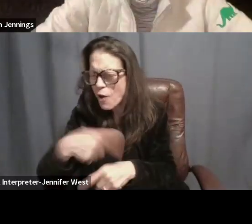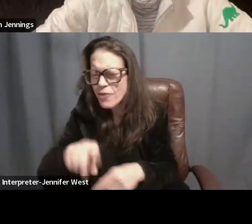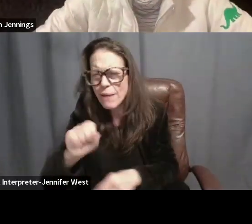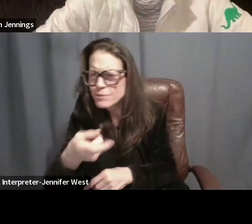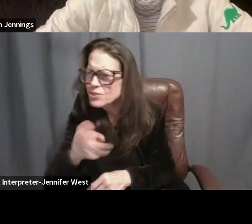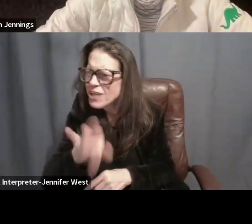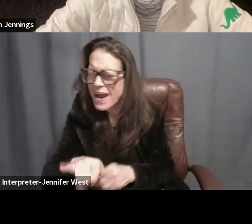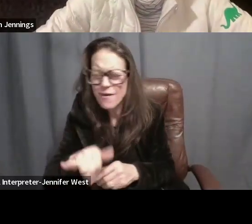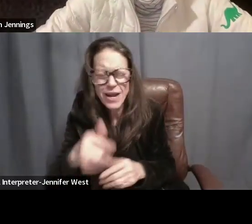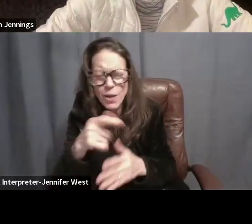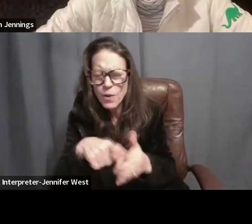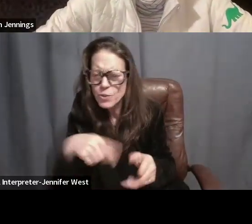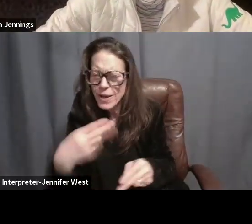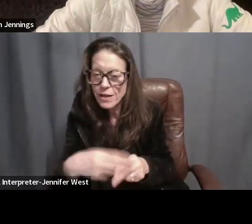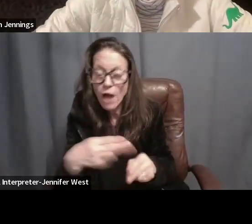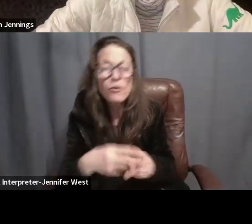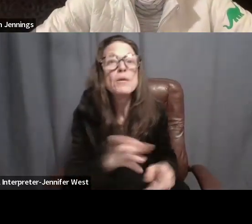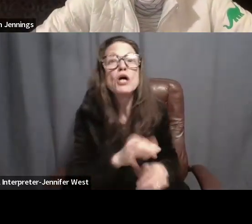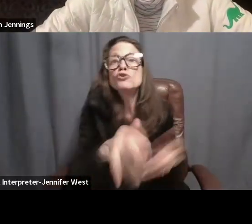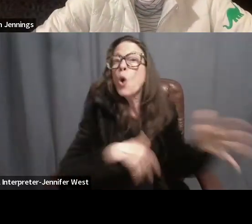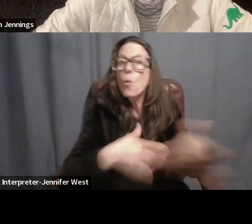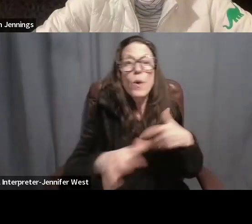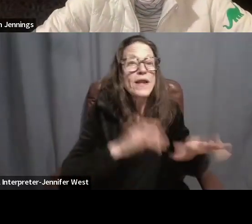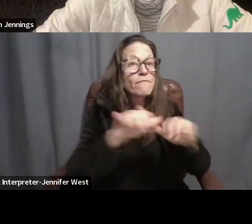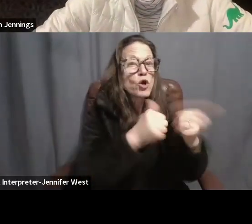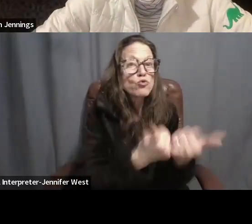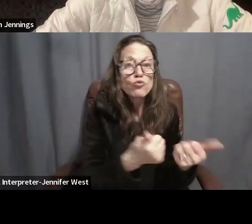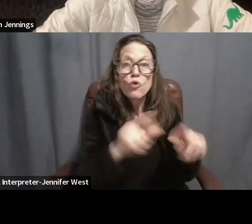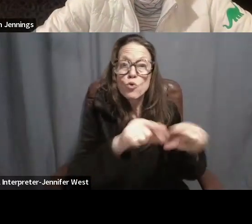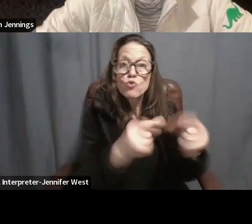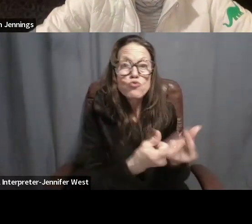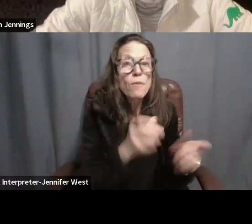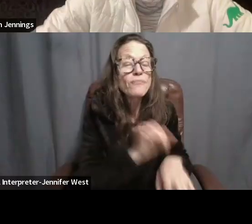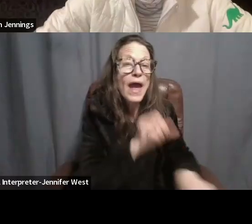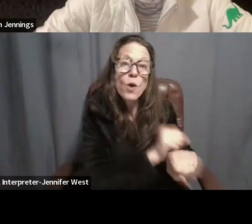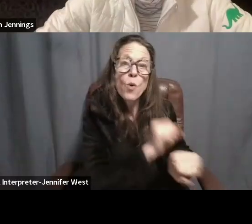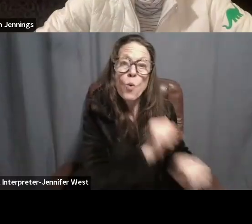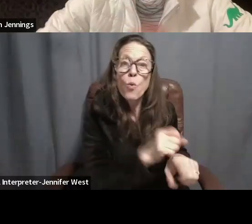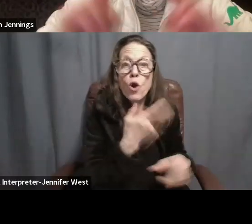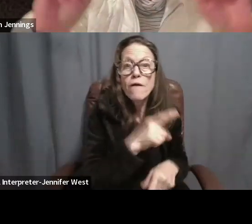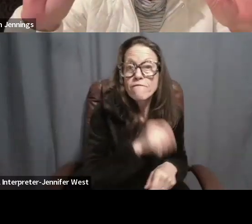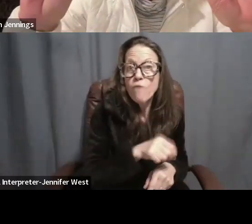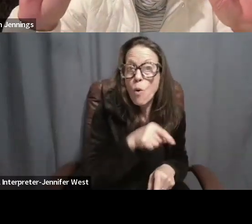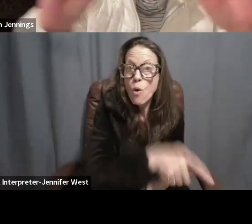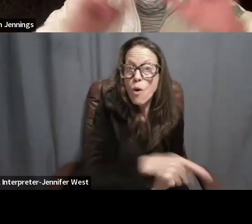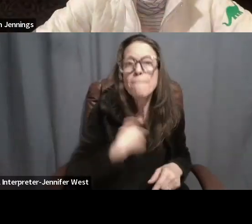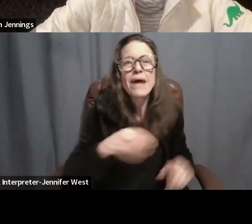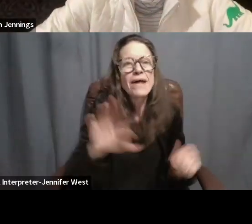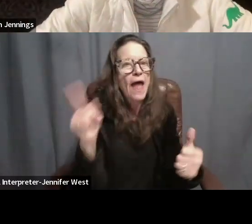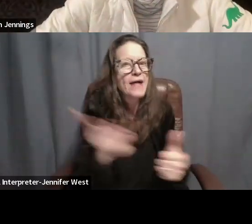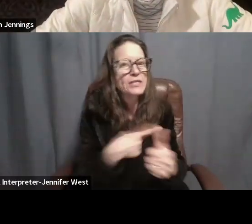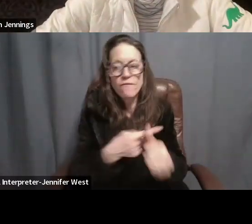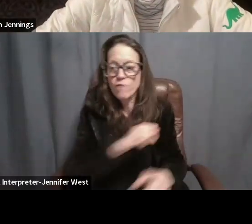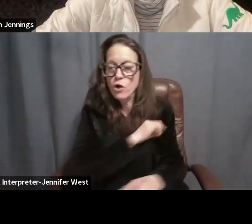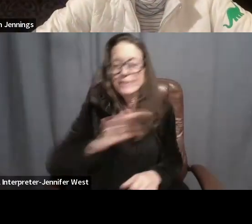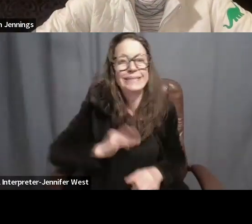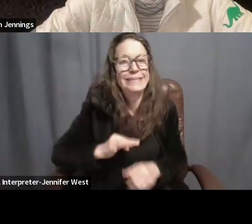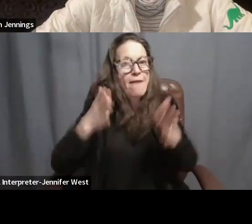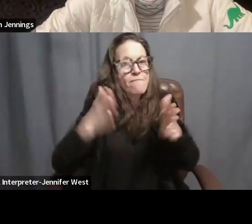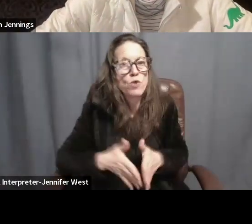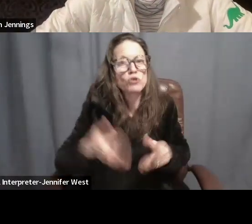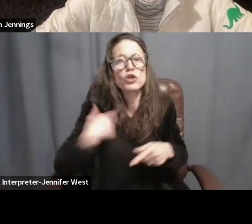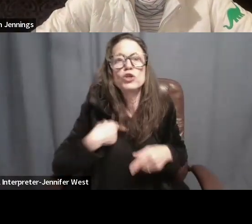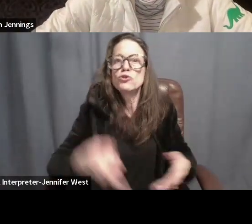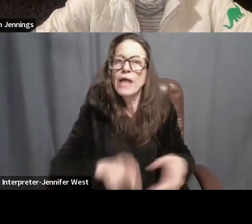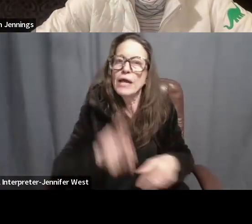mean, what group they work for. But that is the first sort of staff person you need, is